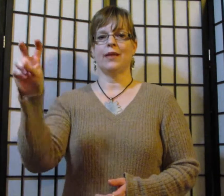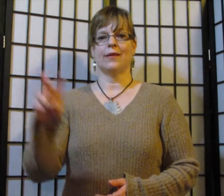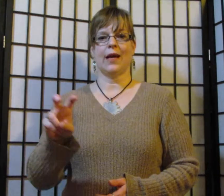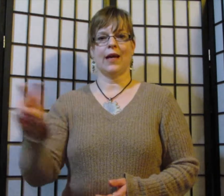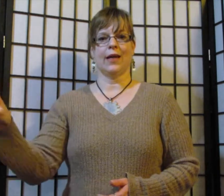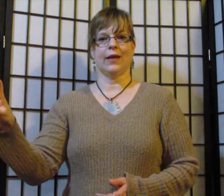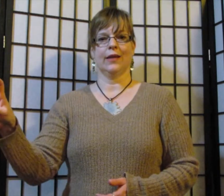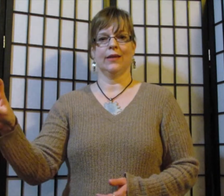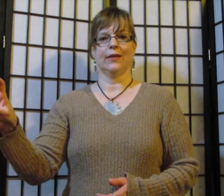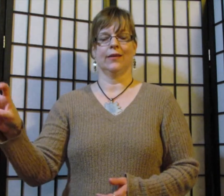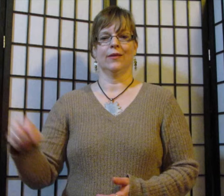pizza,